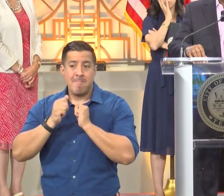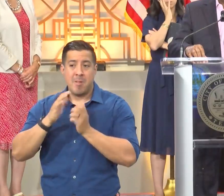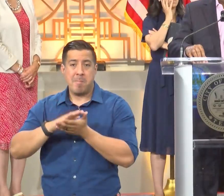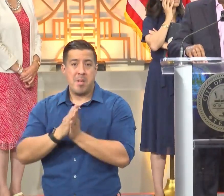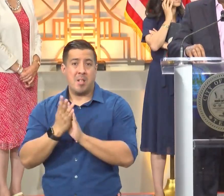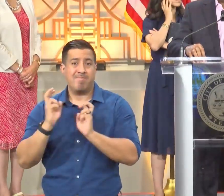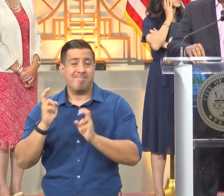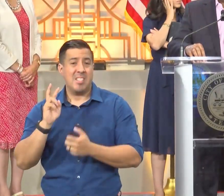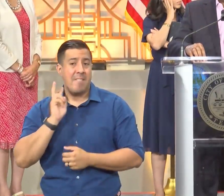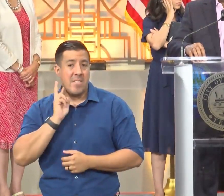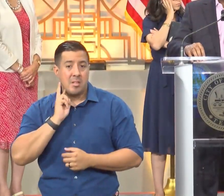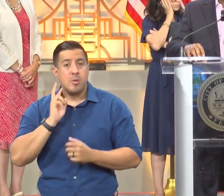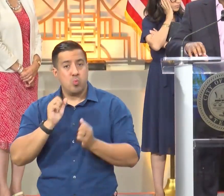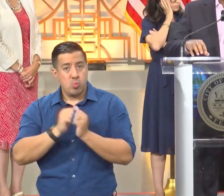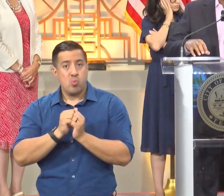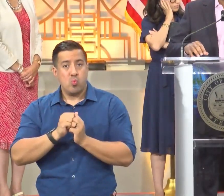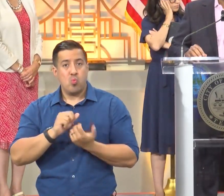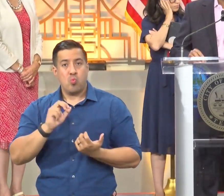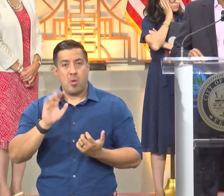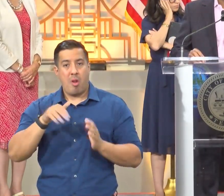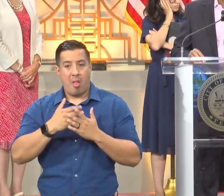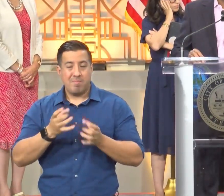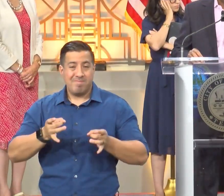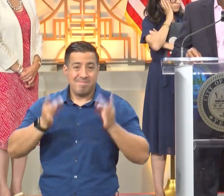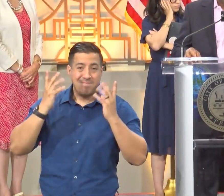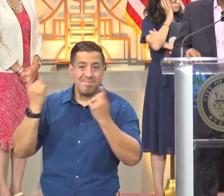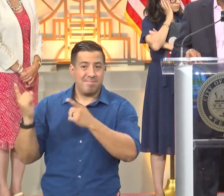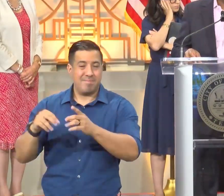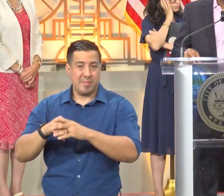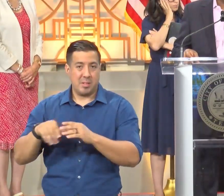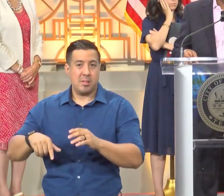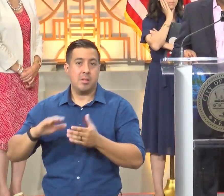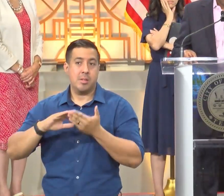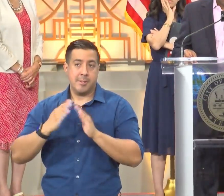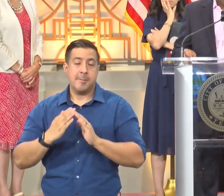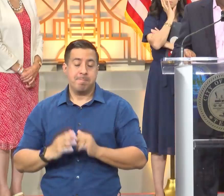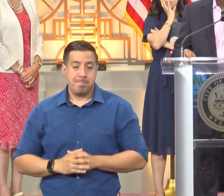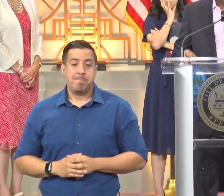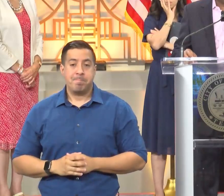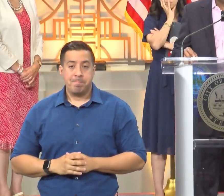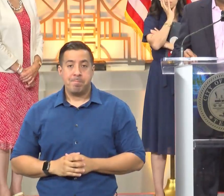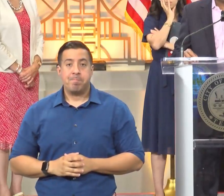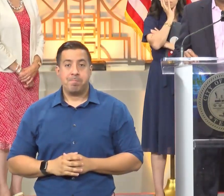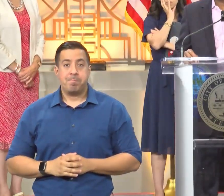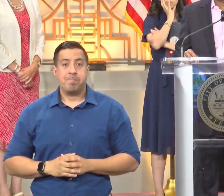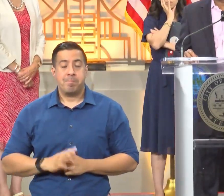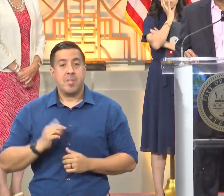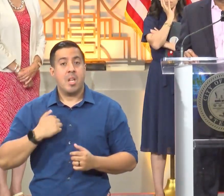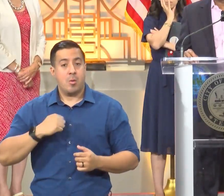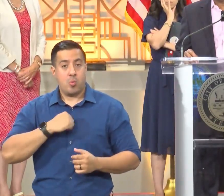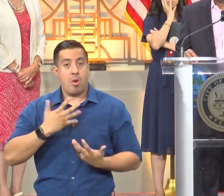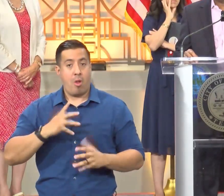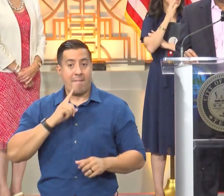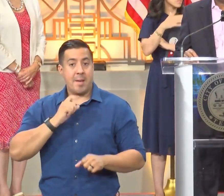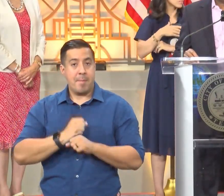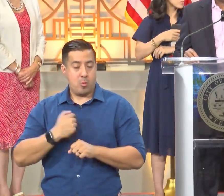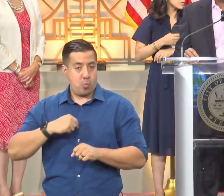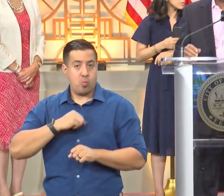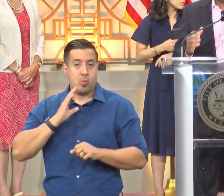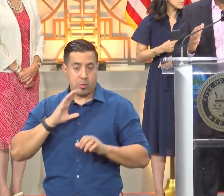of violence that has taken place in our city, and reiterate the commitment that we are